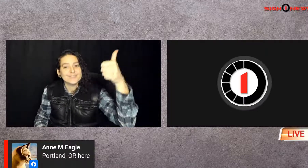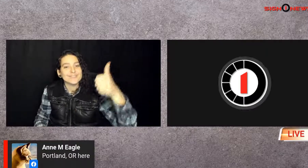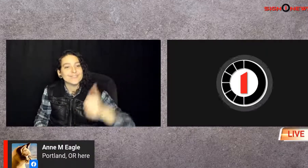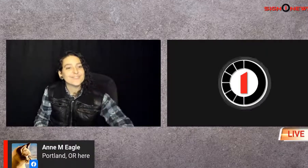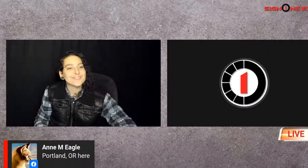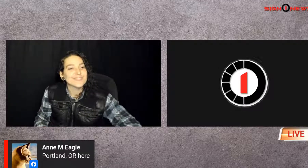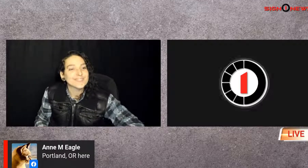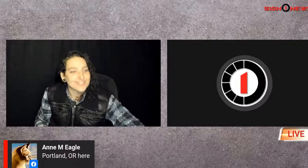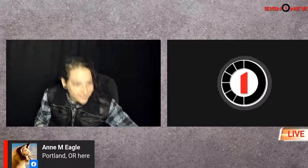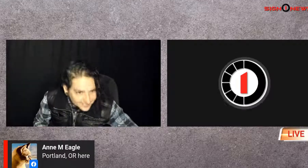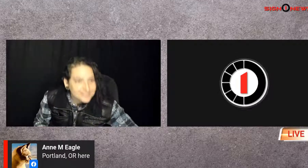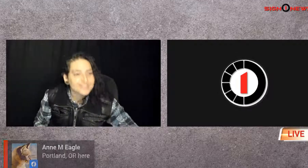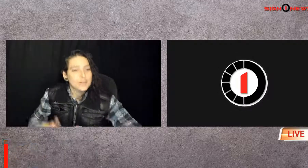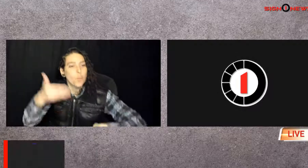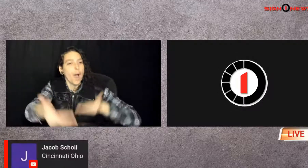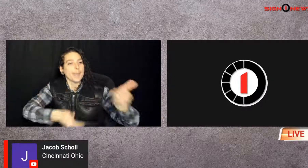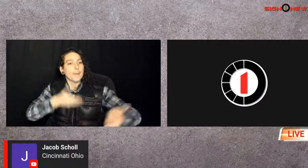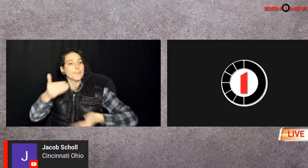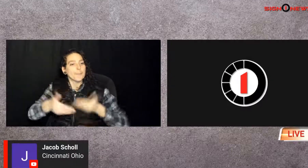Portland, Oregon. All right.